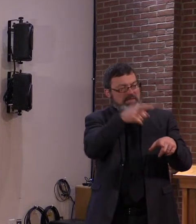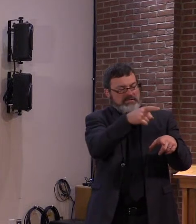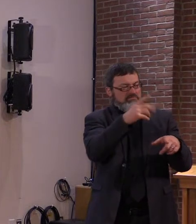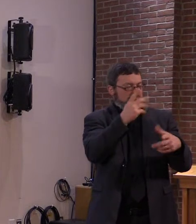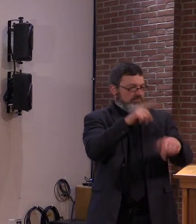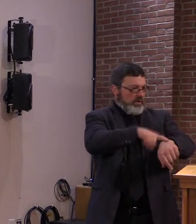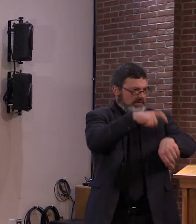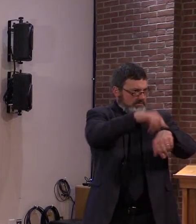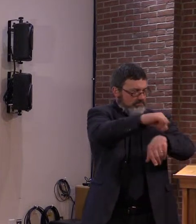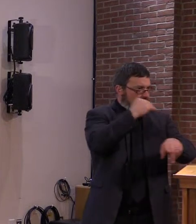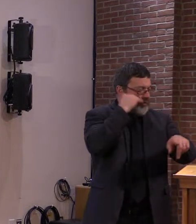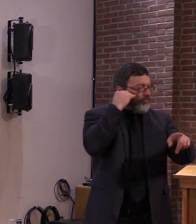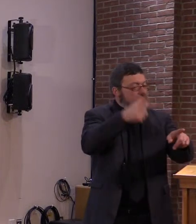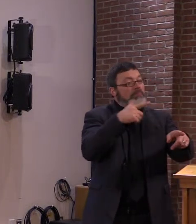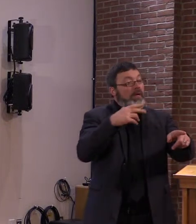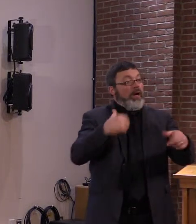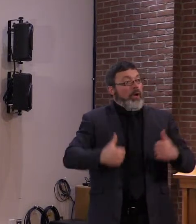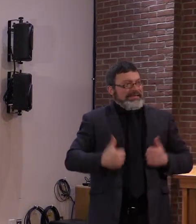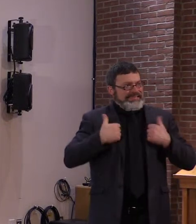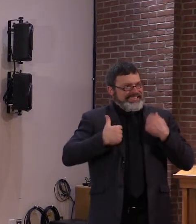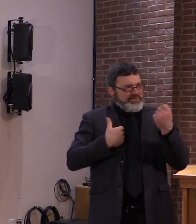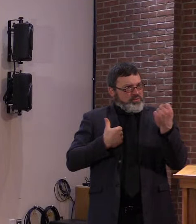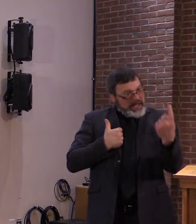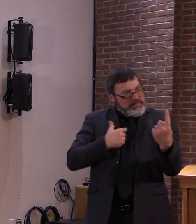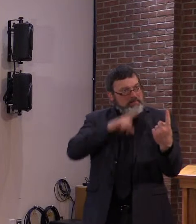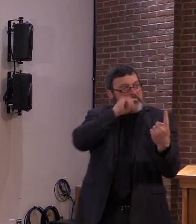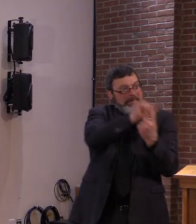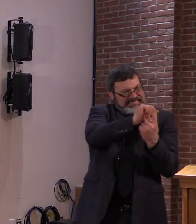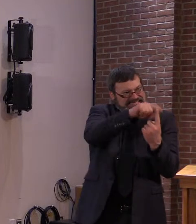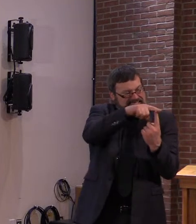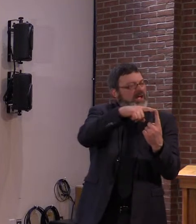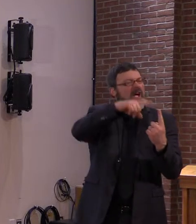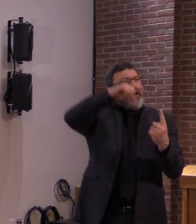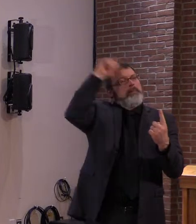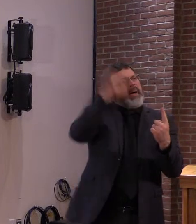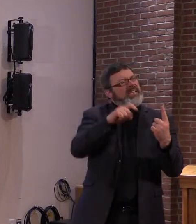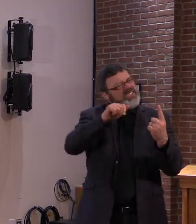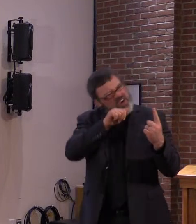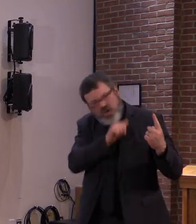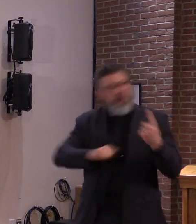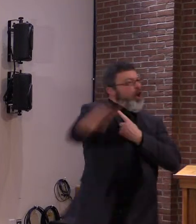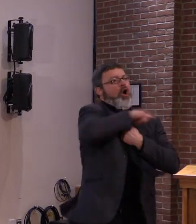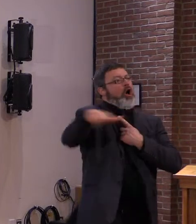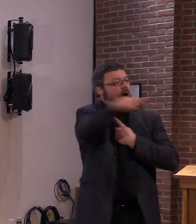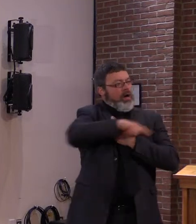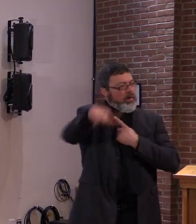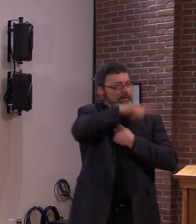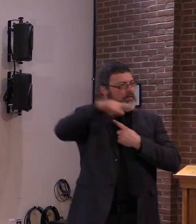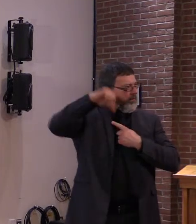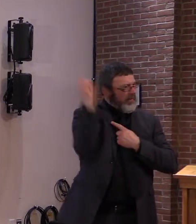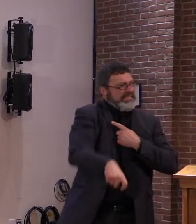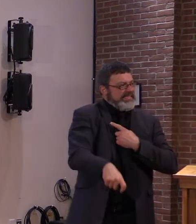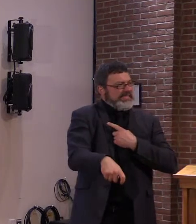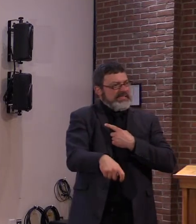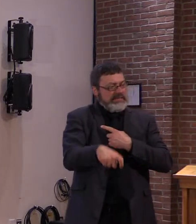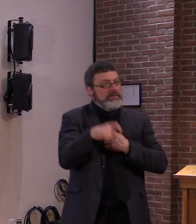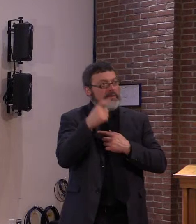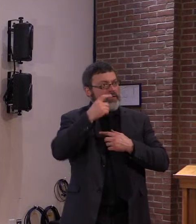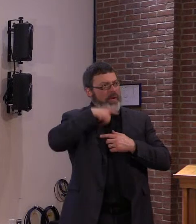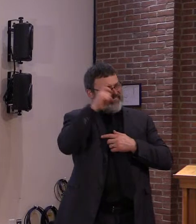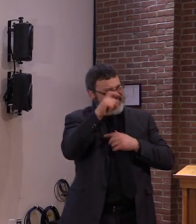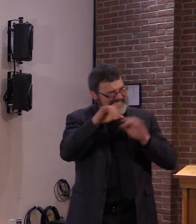Is there any indication of how many districts opted out of that question, and did they reach out to you on that, or was there discussion about that sort of in